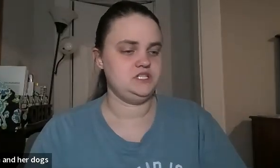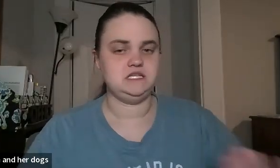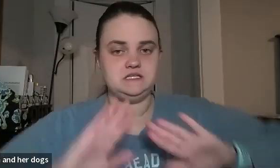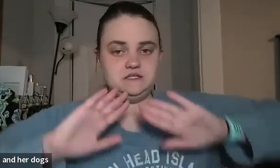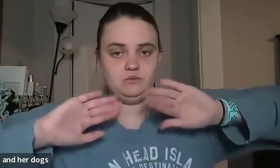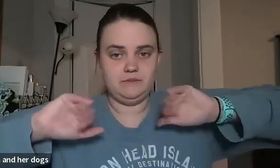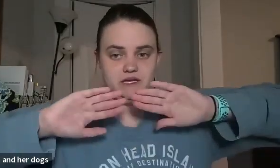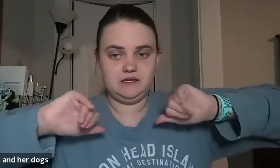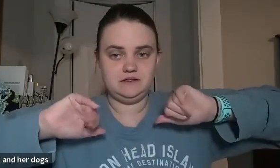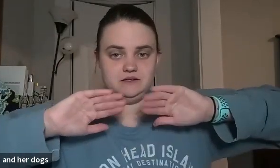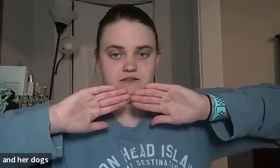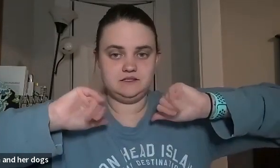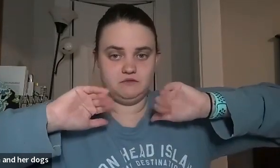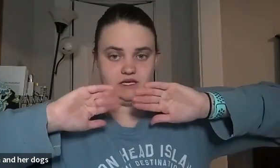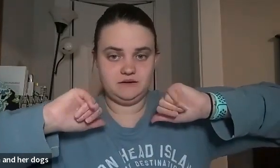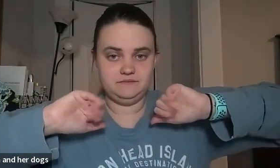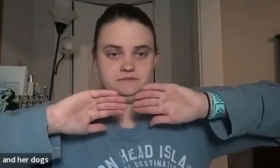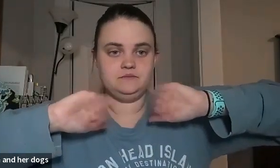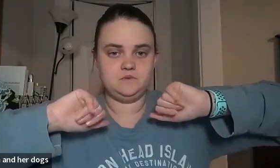is swimming. Swimming.